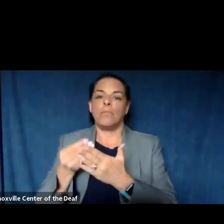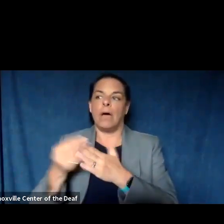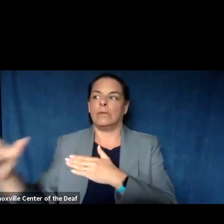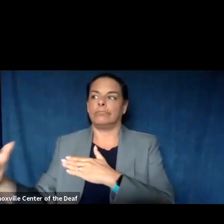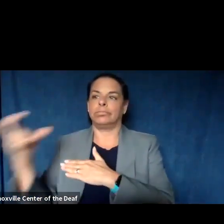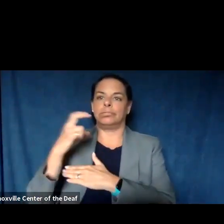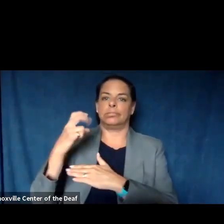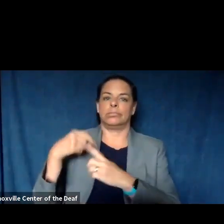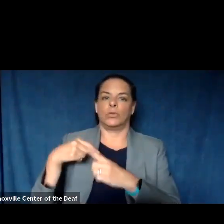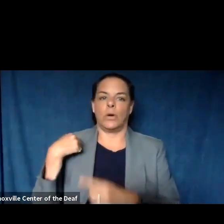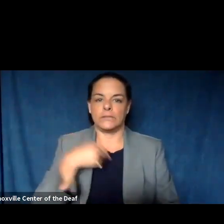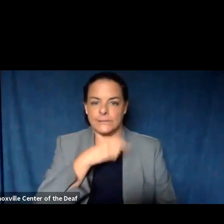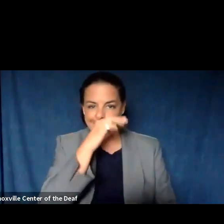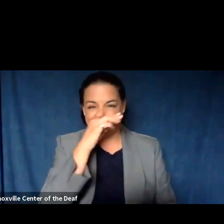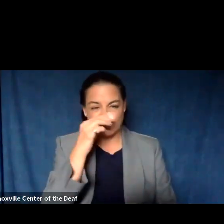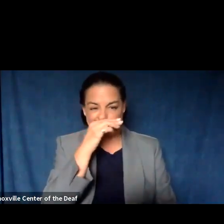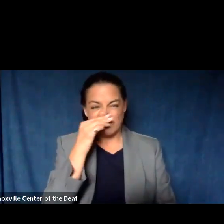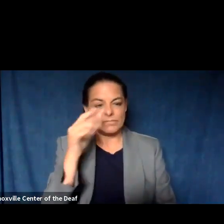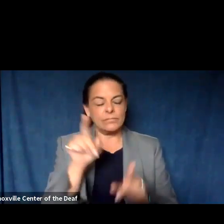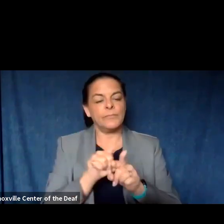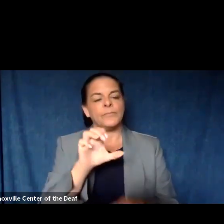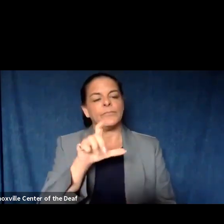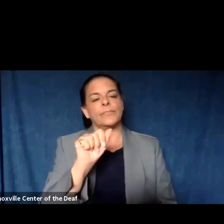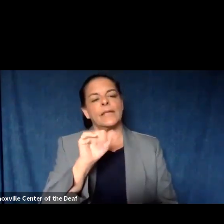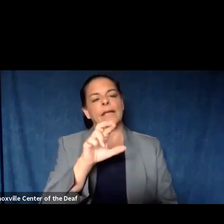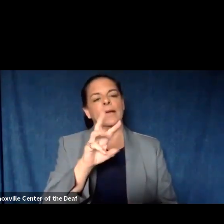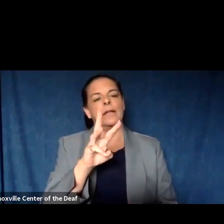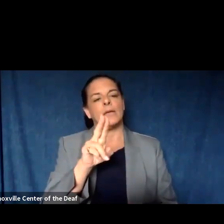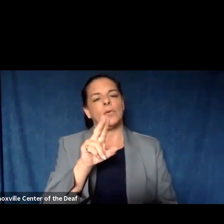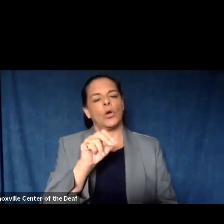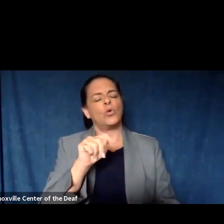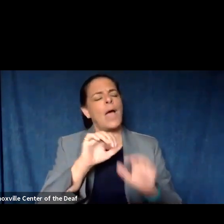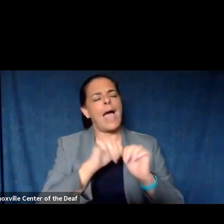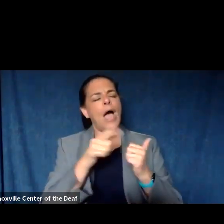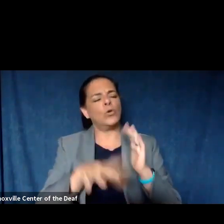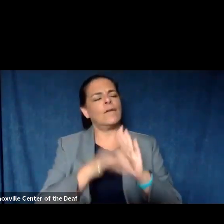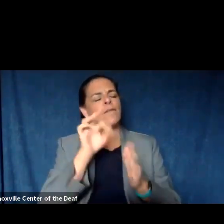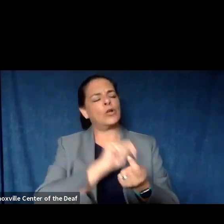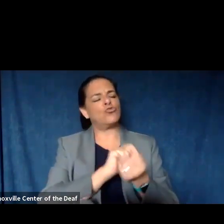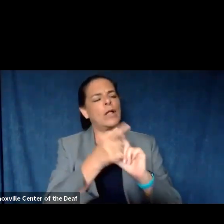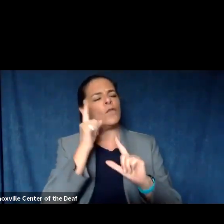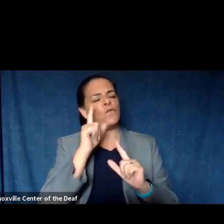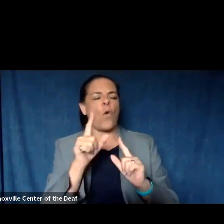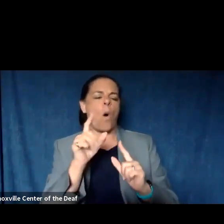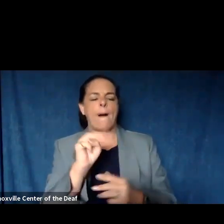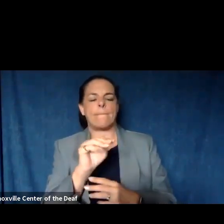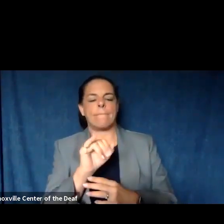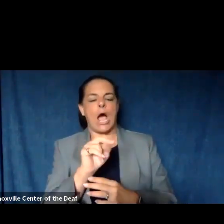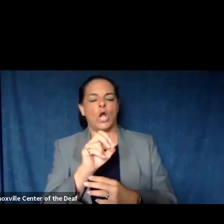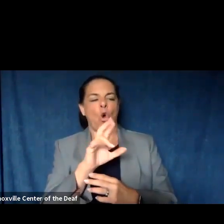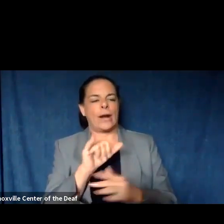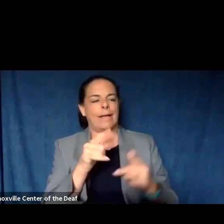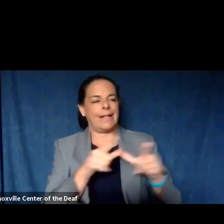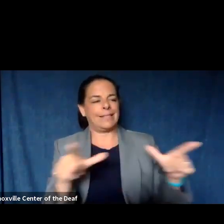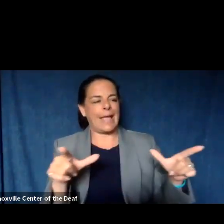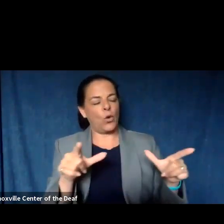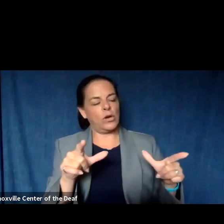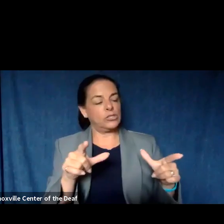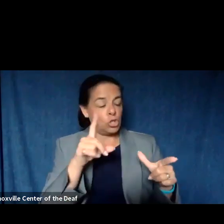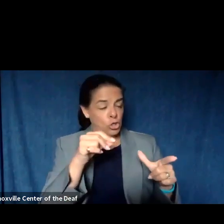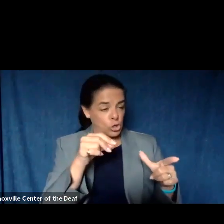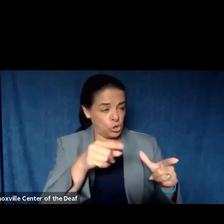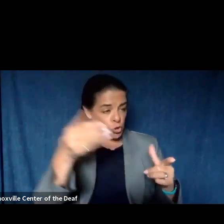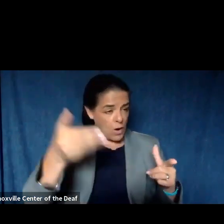us. Also from Claire with WOT, how do you find translators for minority language populations? Do you hire translators